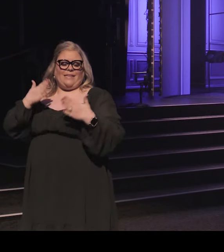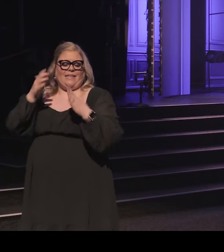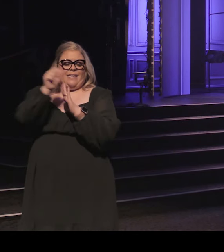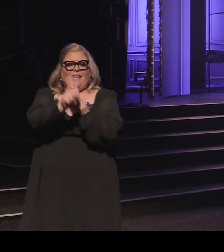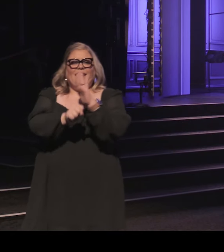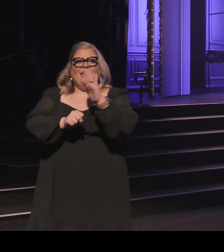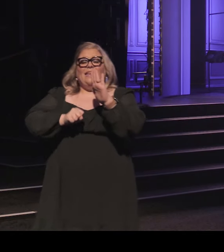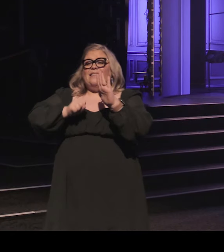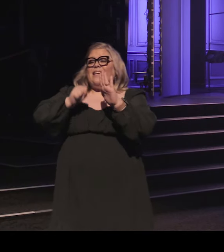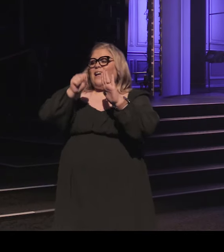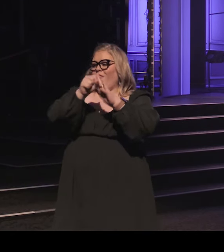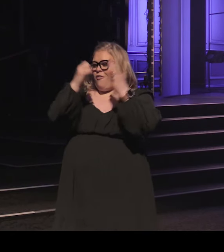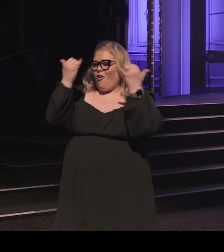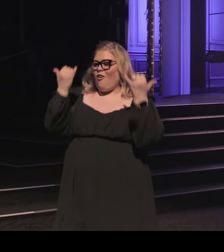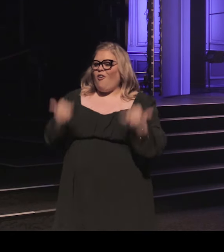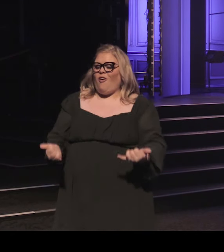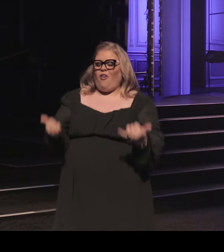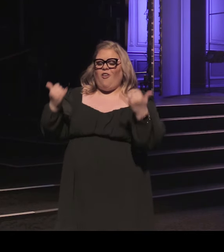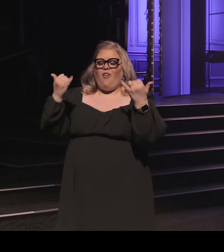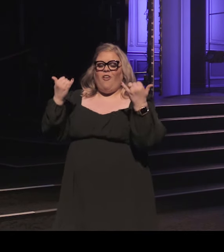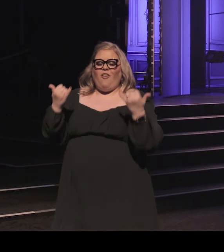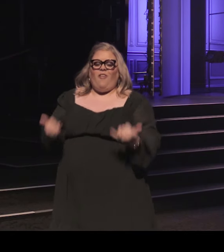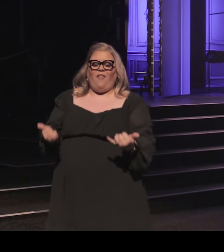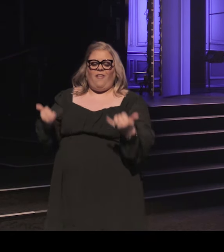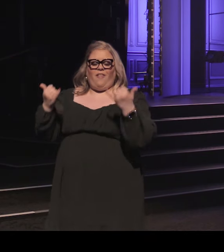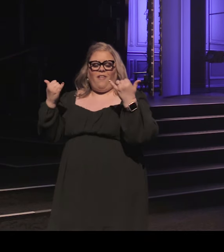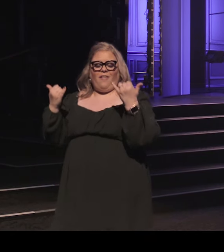happiest season of all,